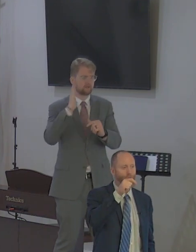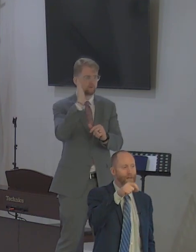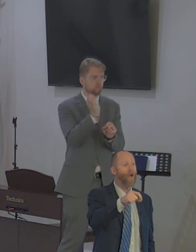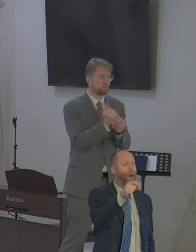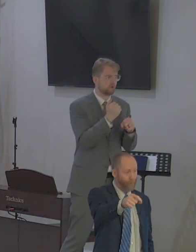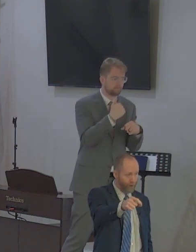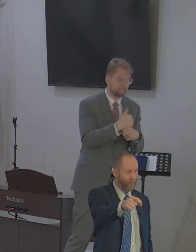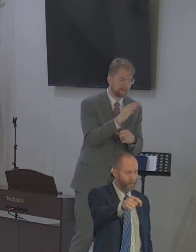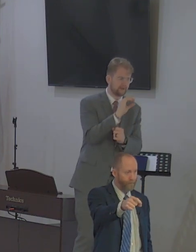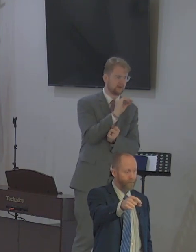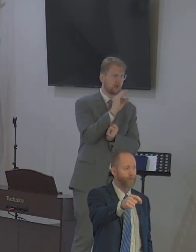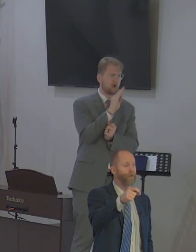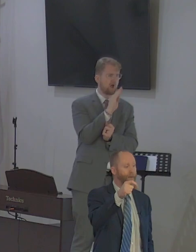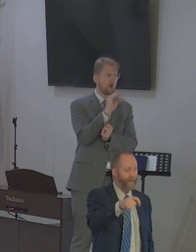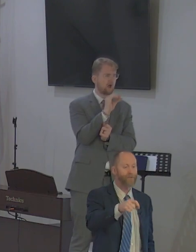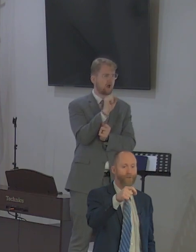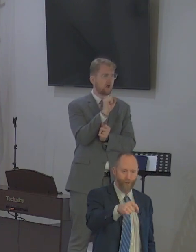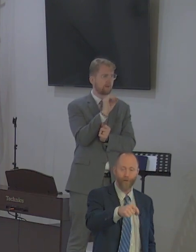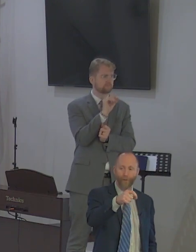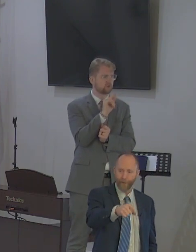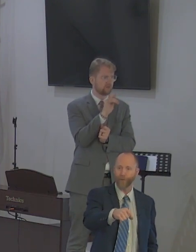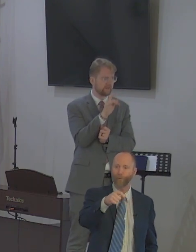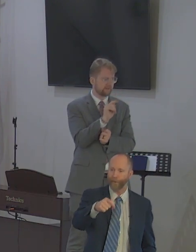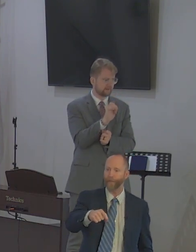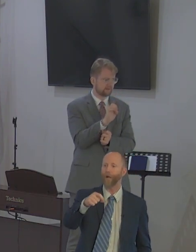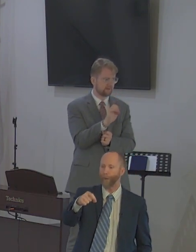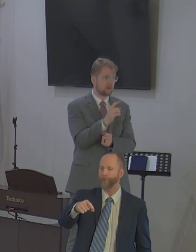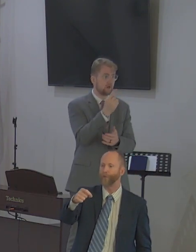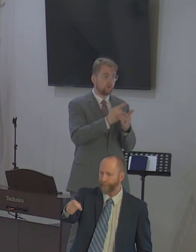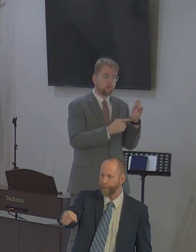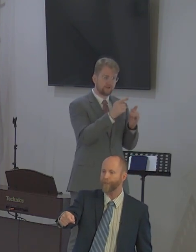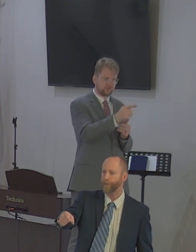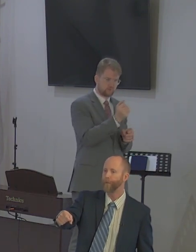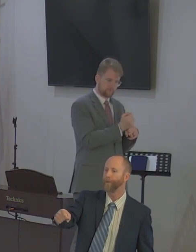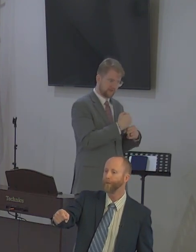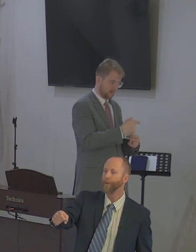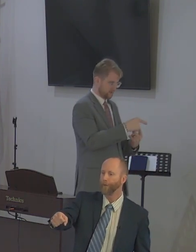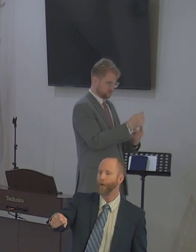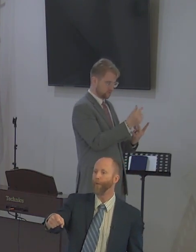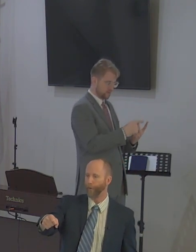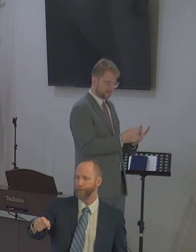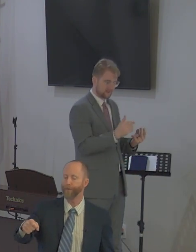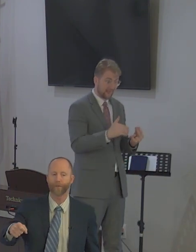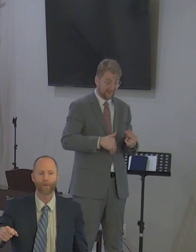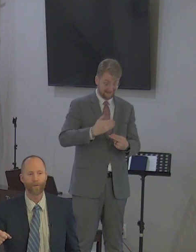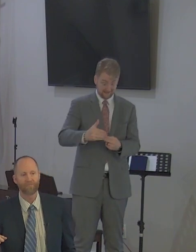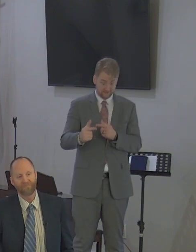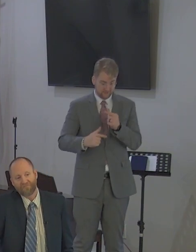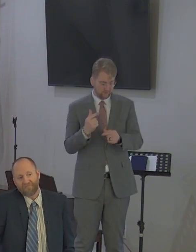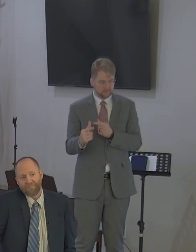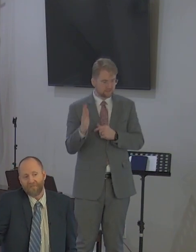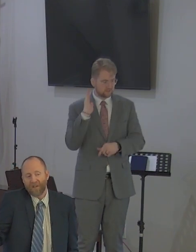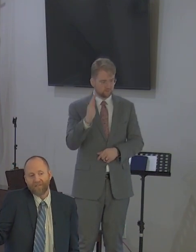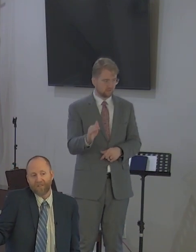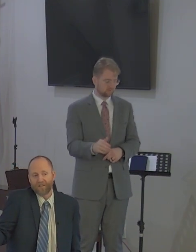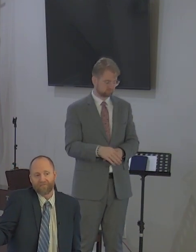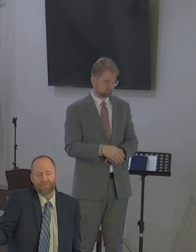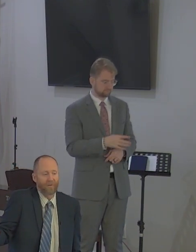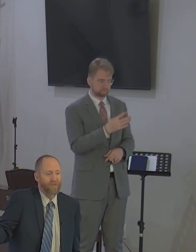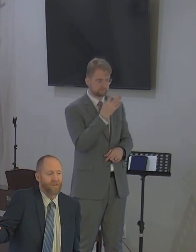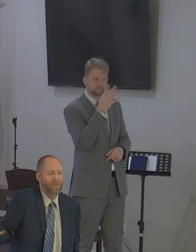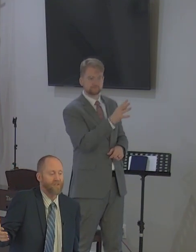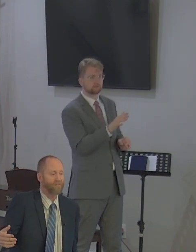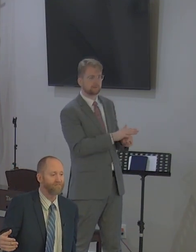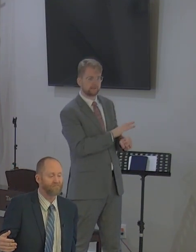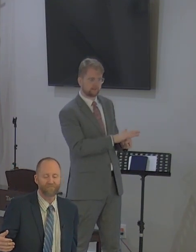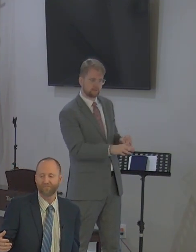What you make optional, the next generation will make obsolete. In other words, we don't have to go